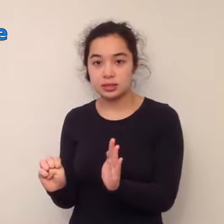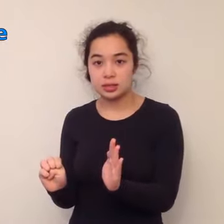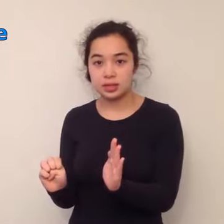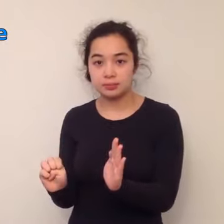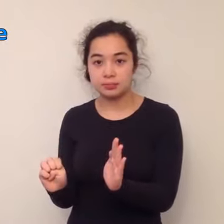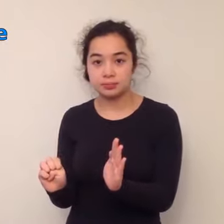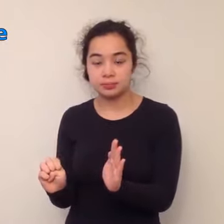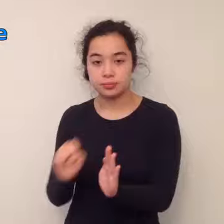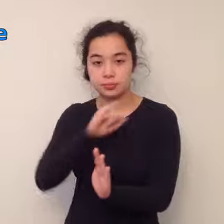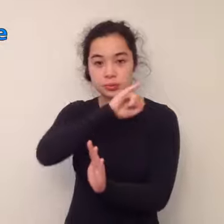E.